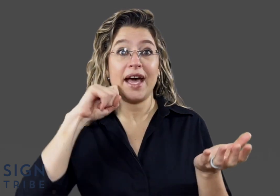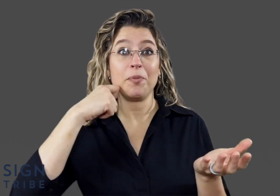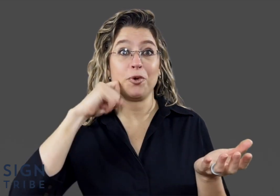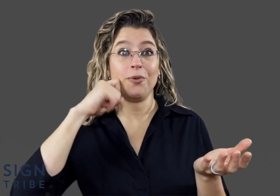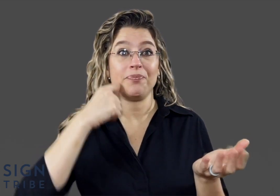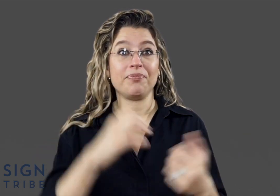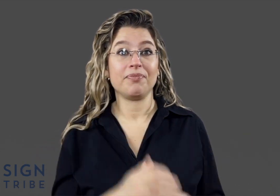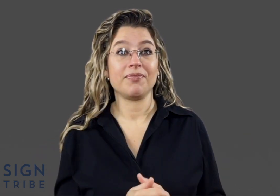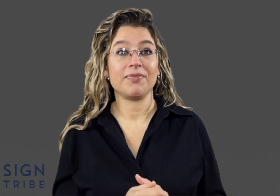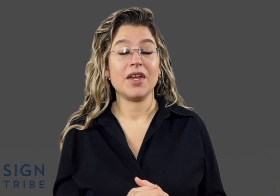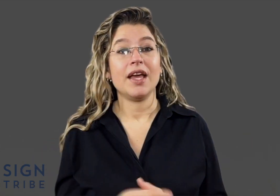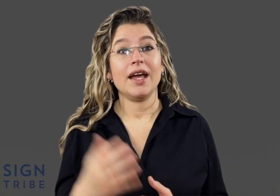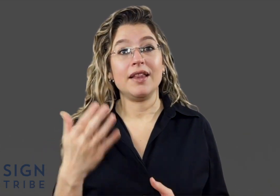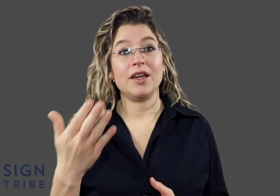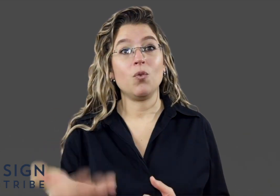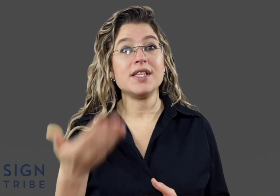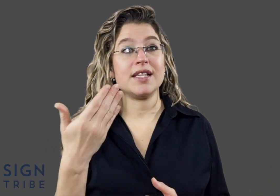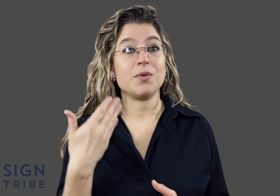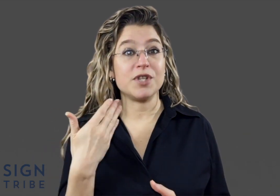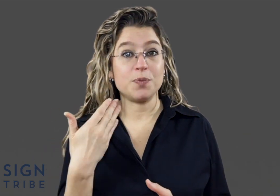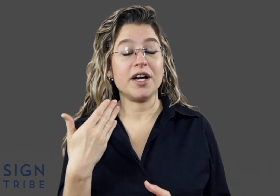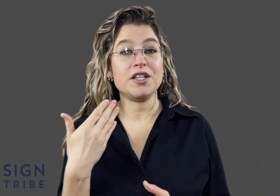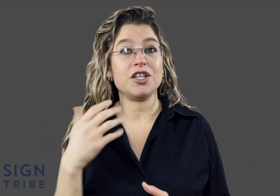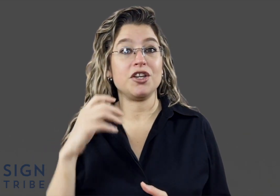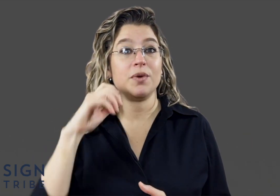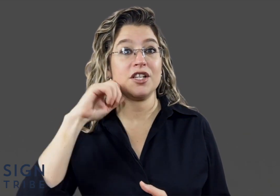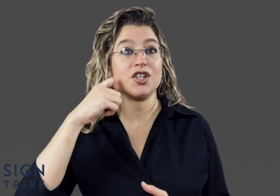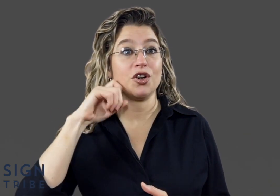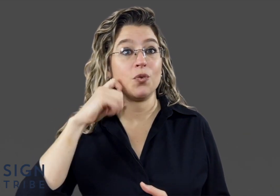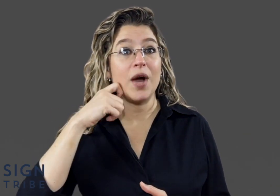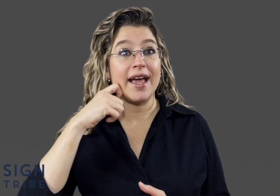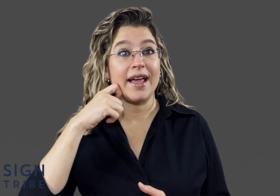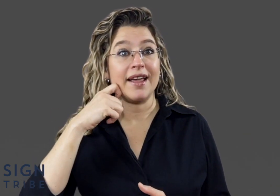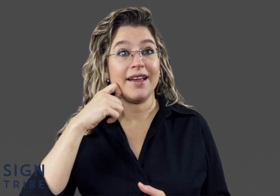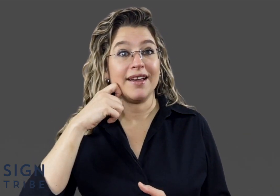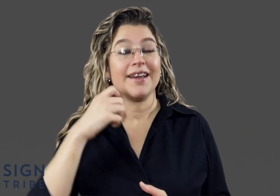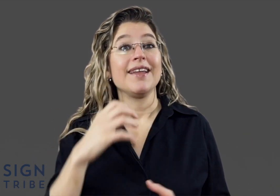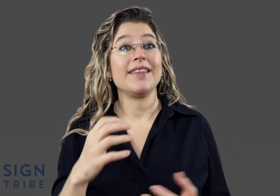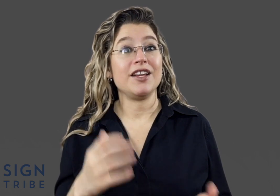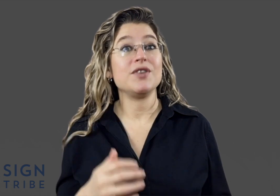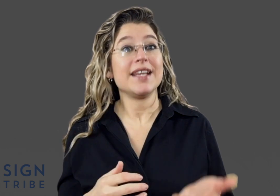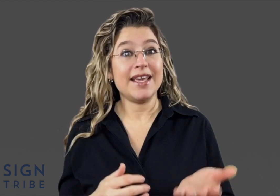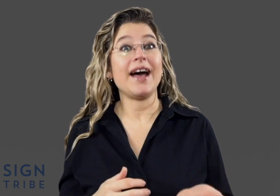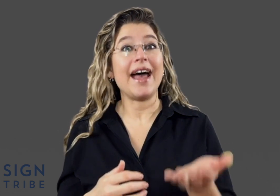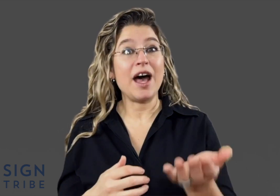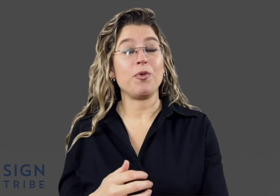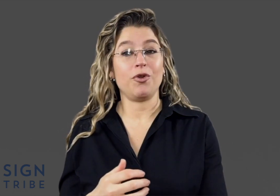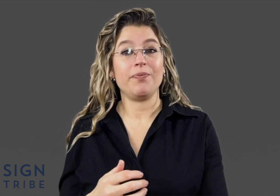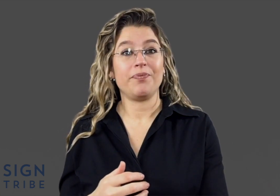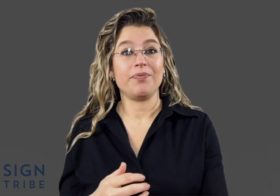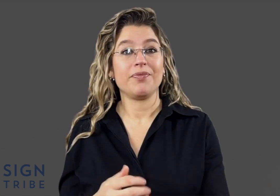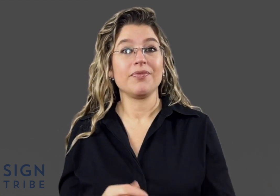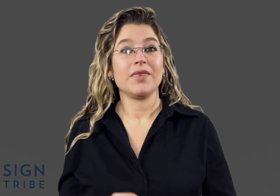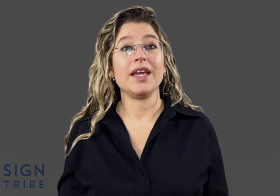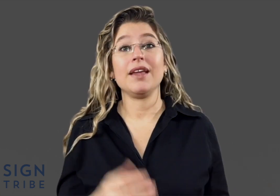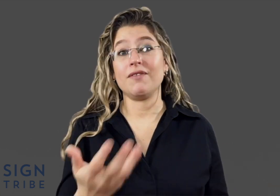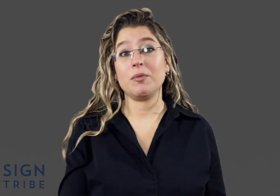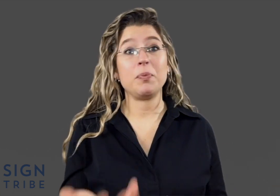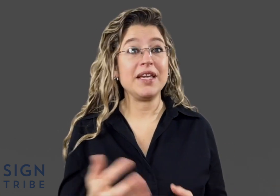apple. And then once they respond to you in a certain way, then you say, yeah, apple, and give them a piece or